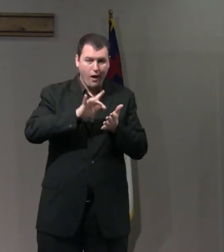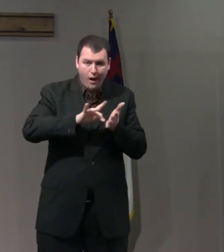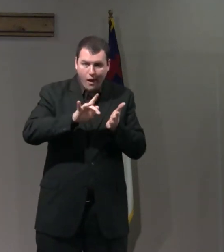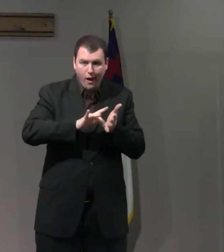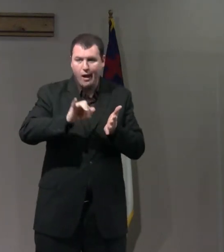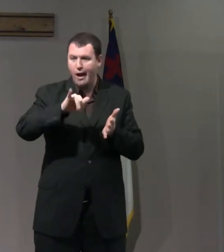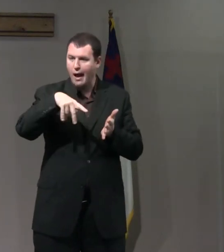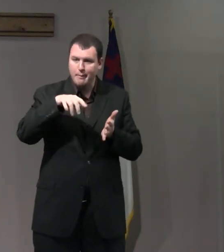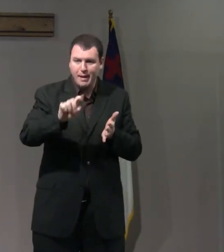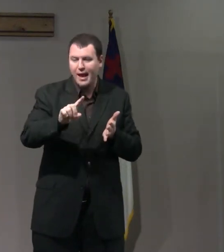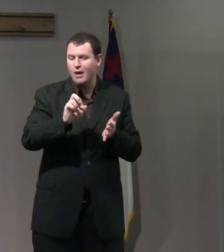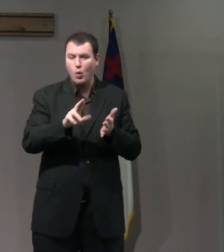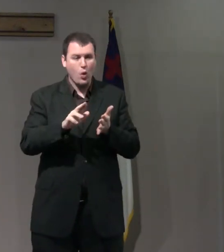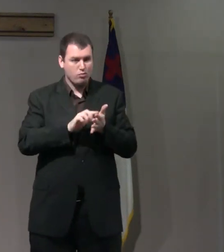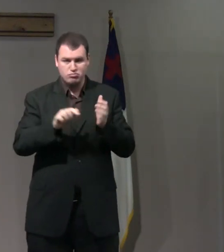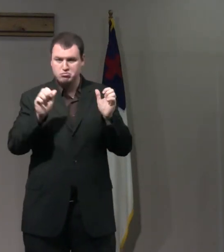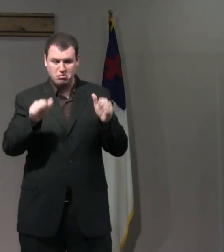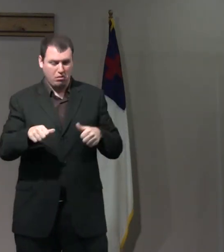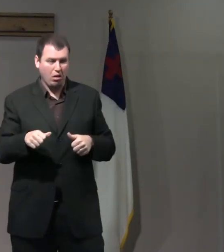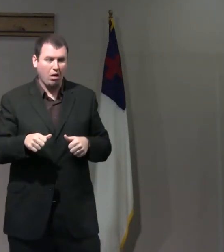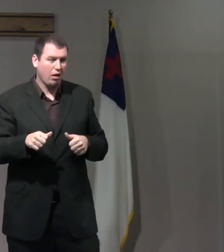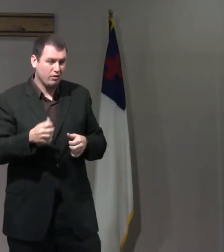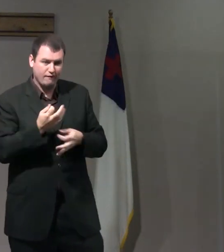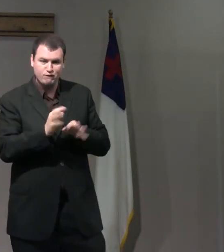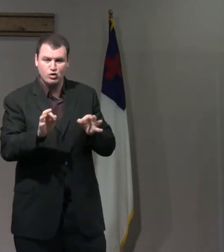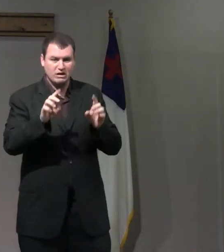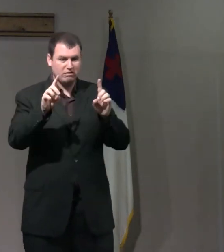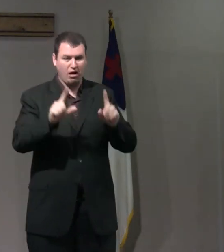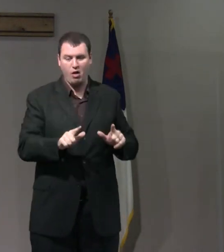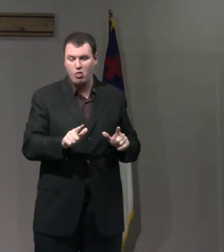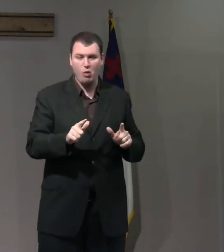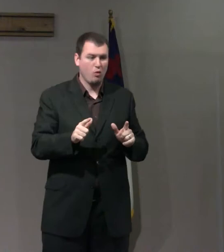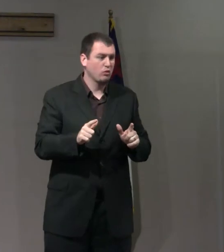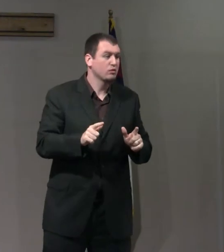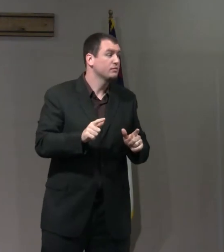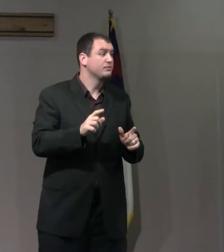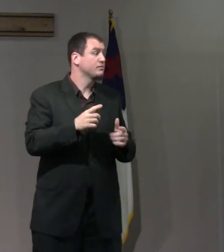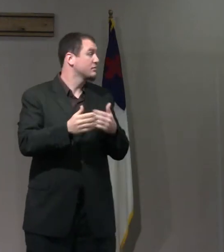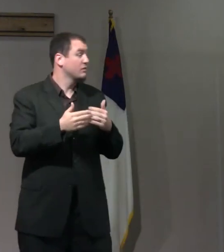You can use it on your phone or your tablet or whatever.